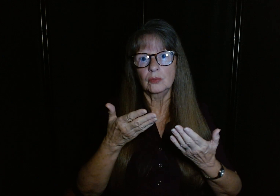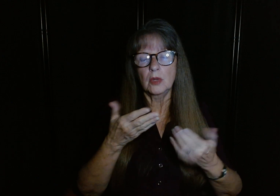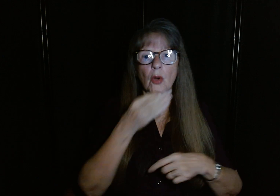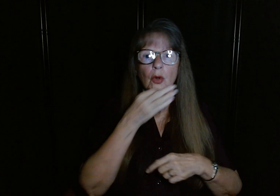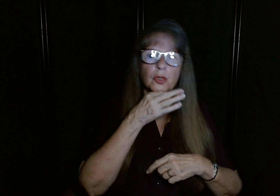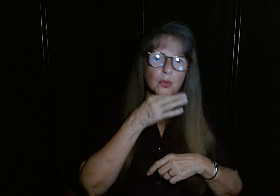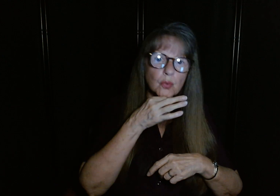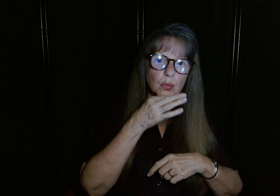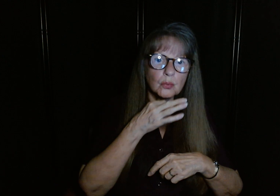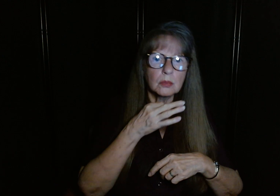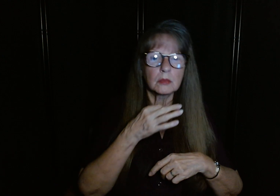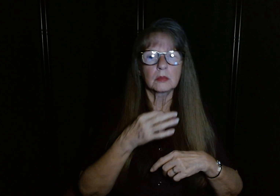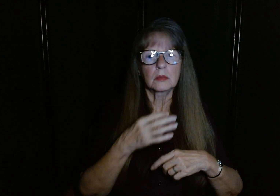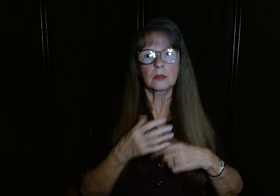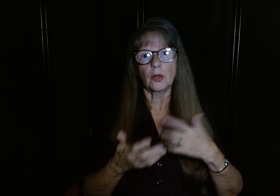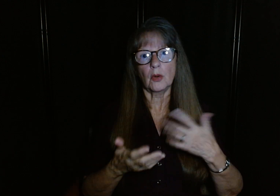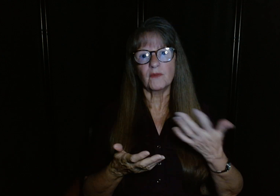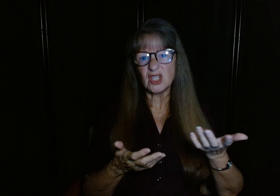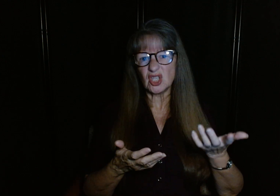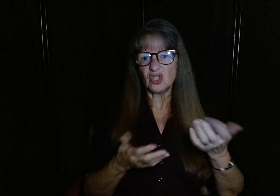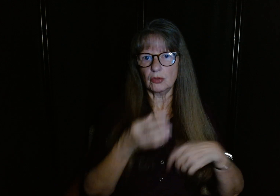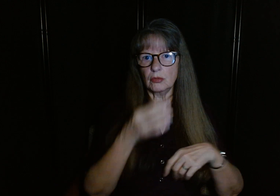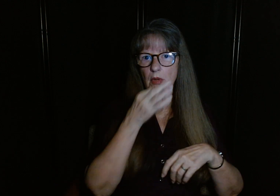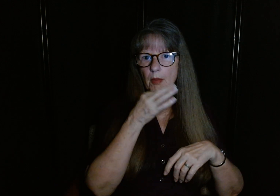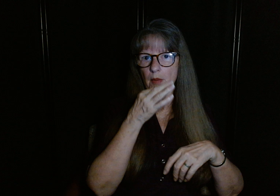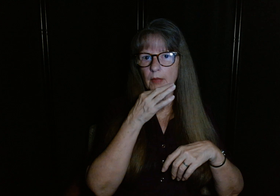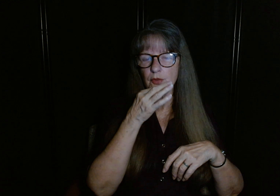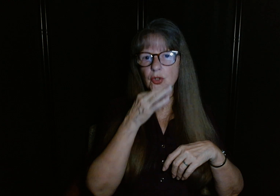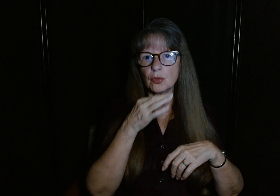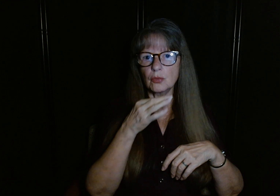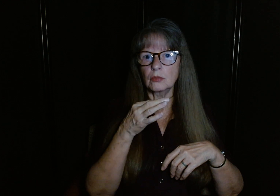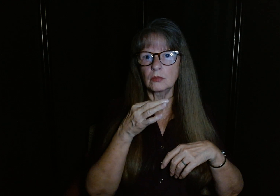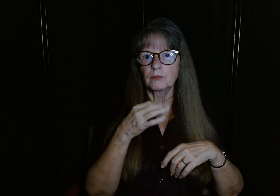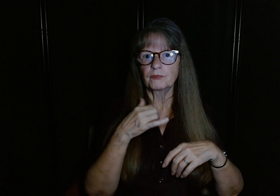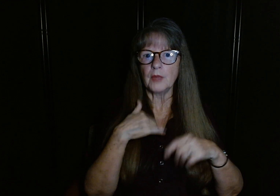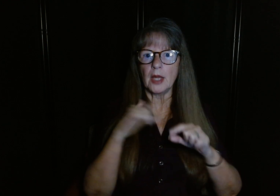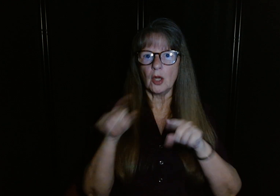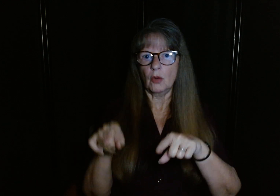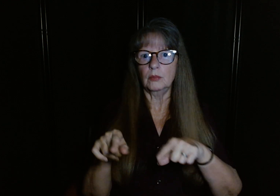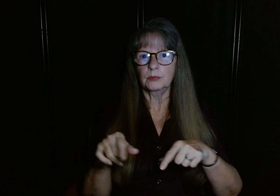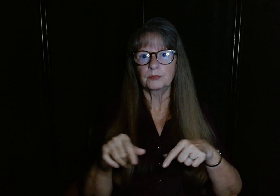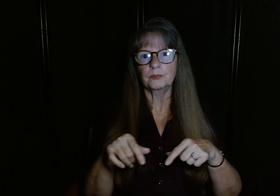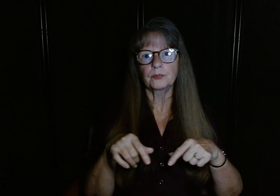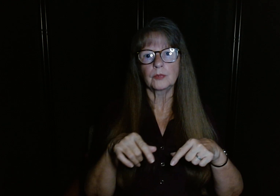Or soon. I'm fixin' to. Soon I go.